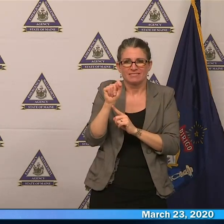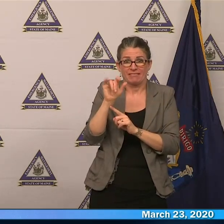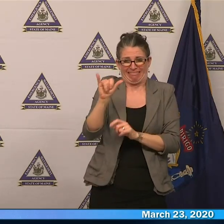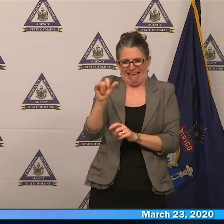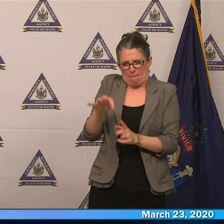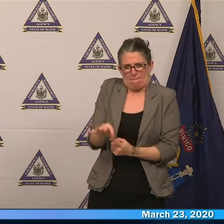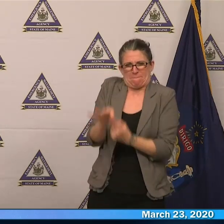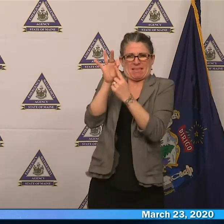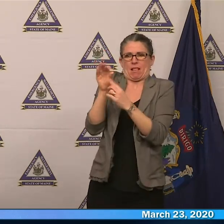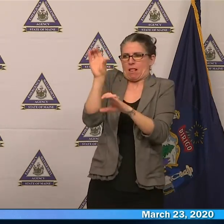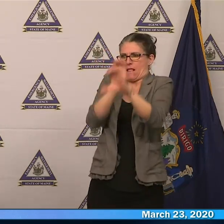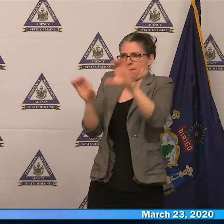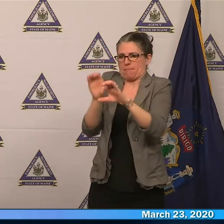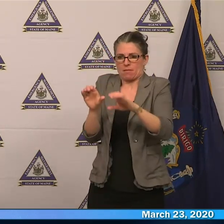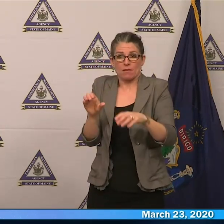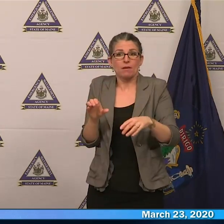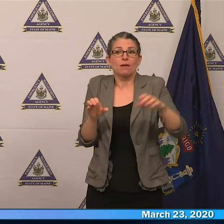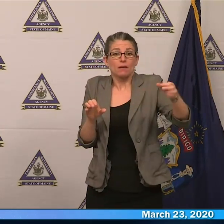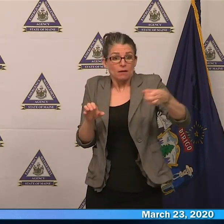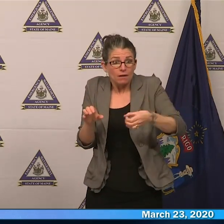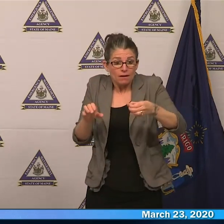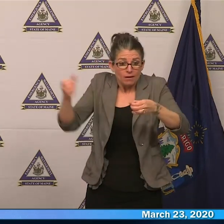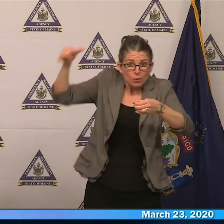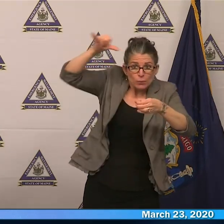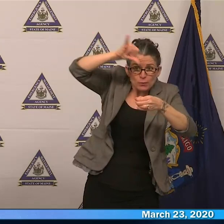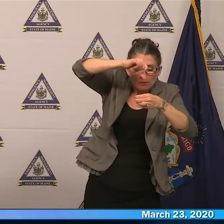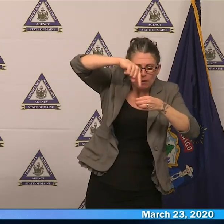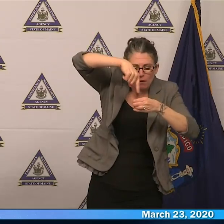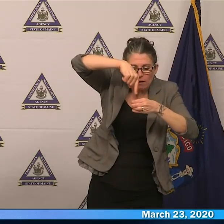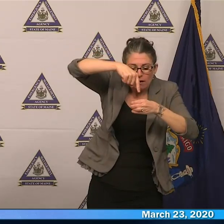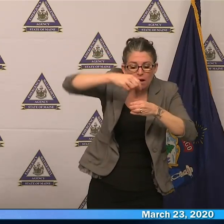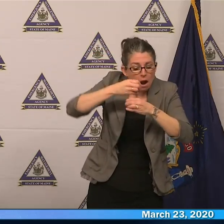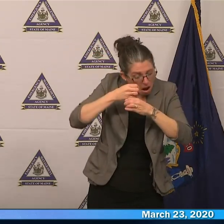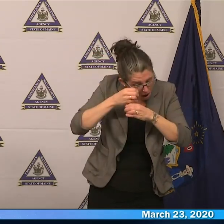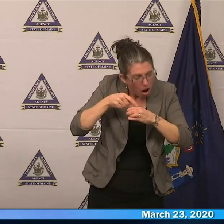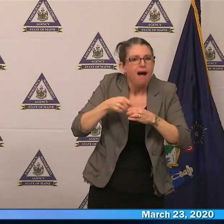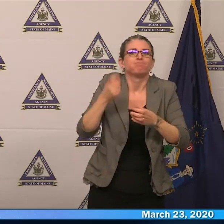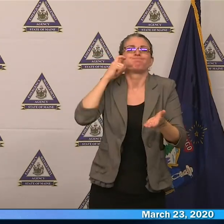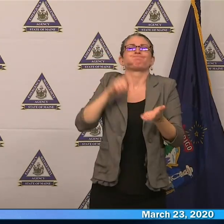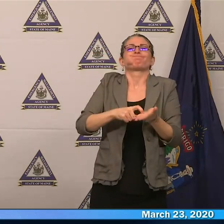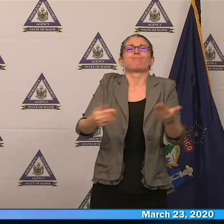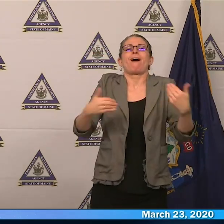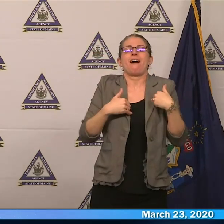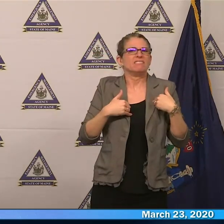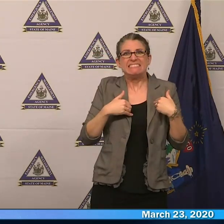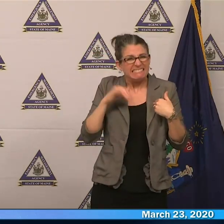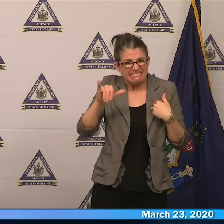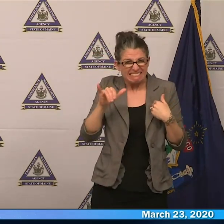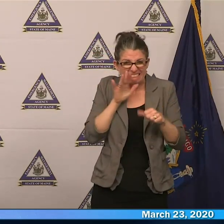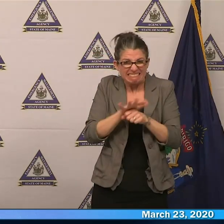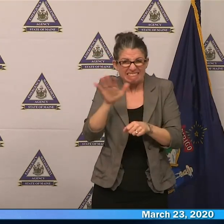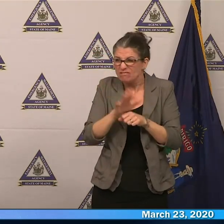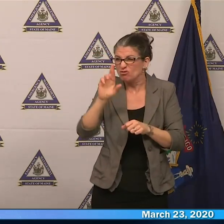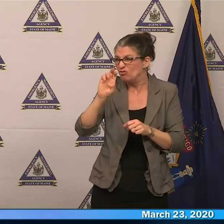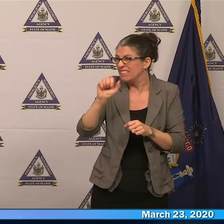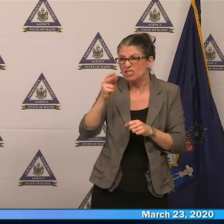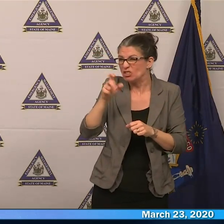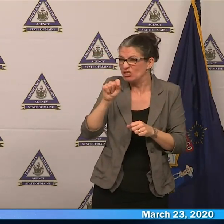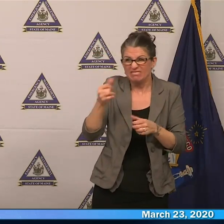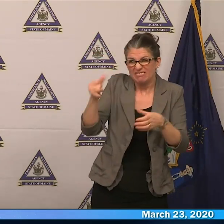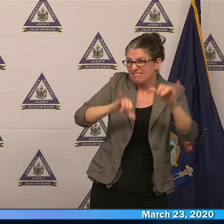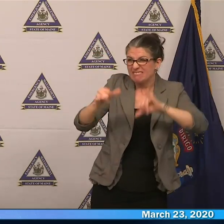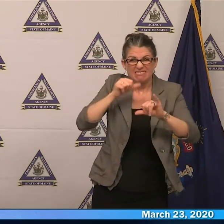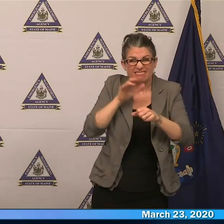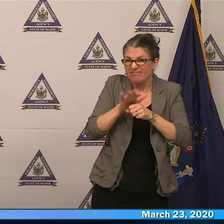nationwide shortage of this reagent, this chemical, not just in Maine, but across the country. Now, we have been urging